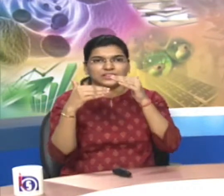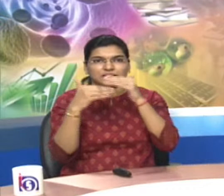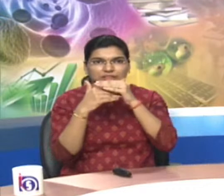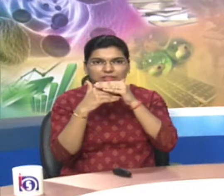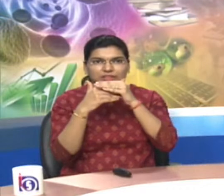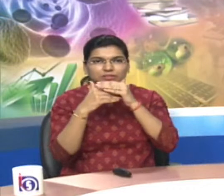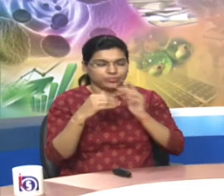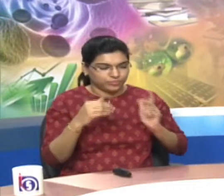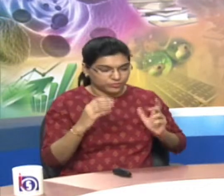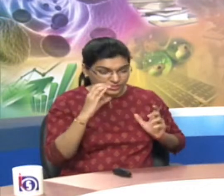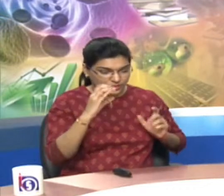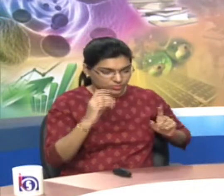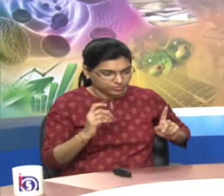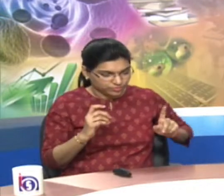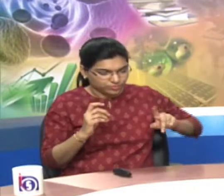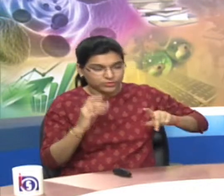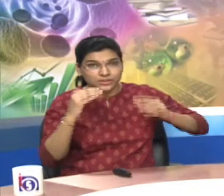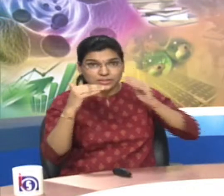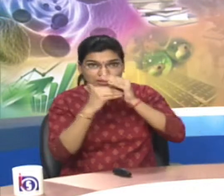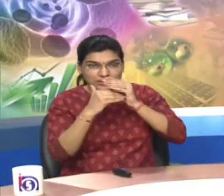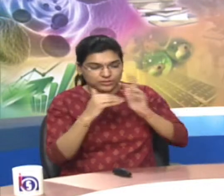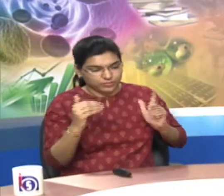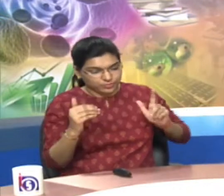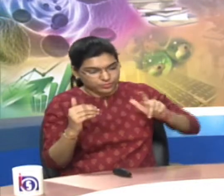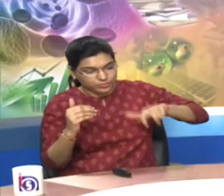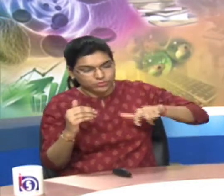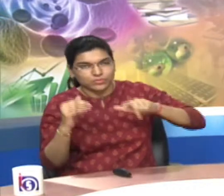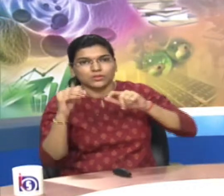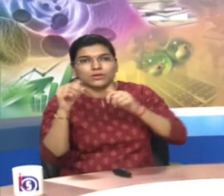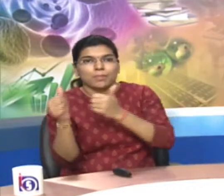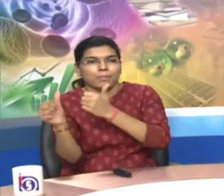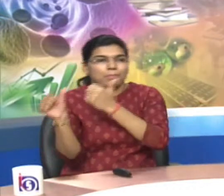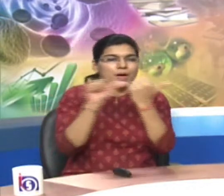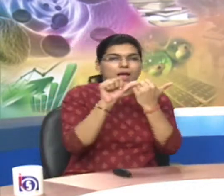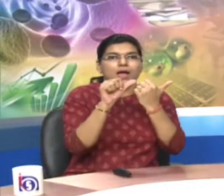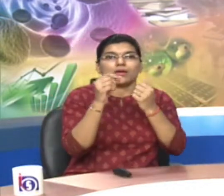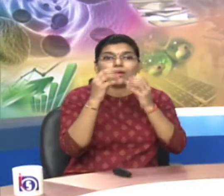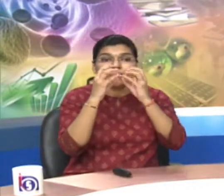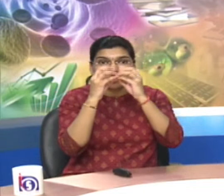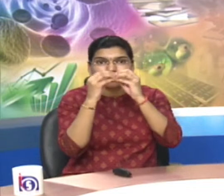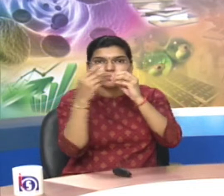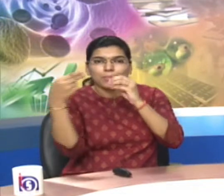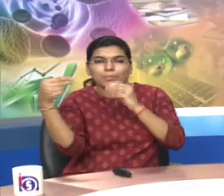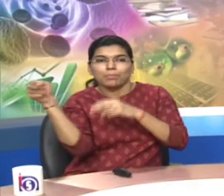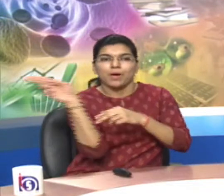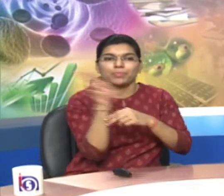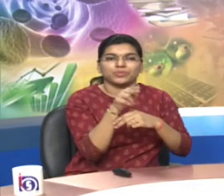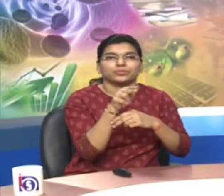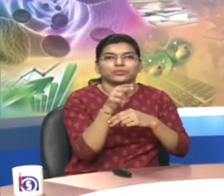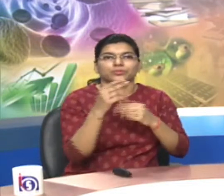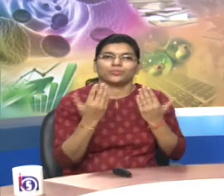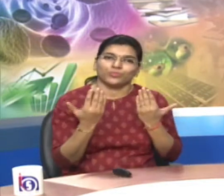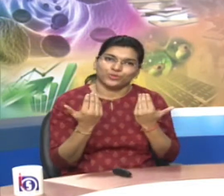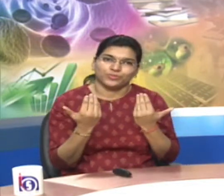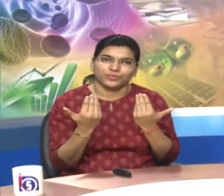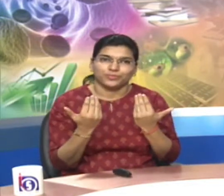that activity, then the shortcut key we use is Control plus